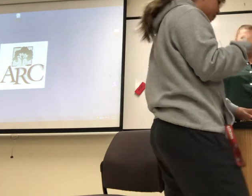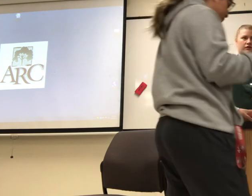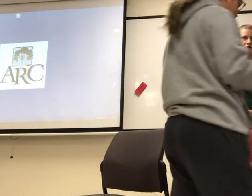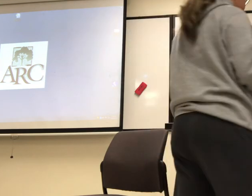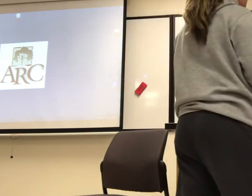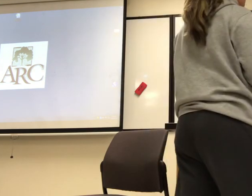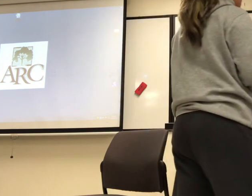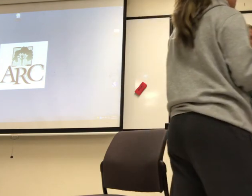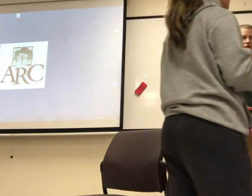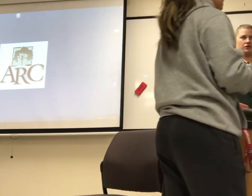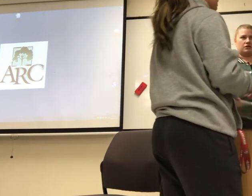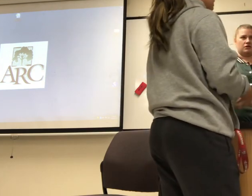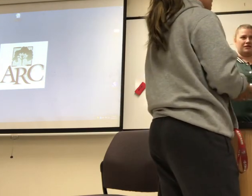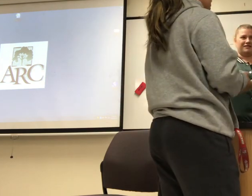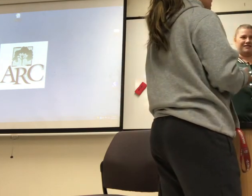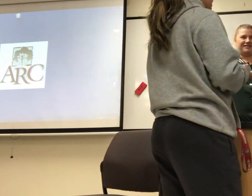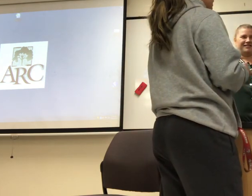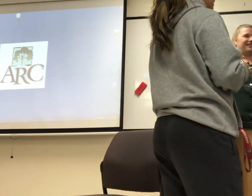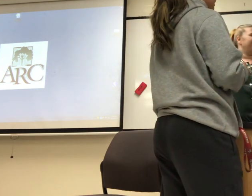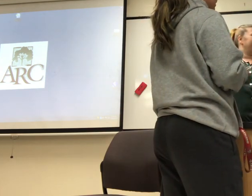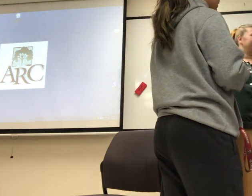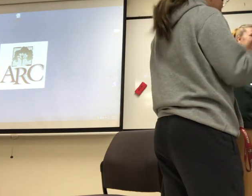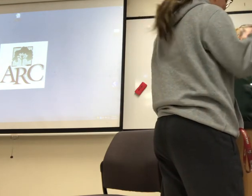No, because I don't even know what you're talking about.